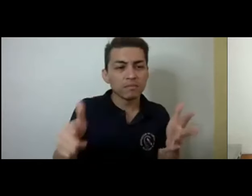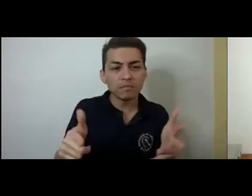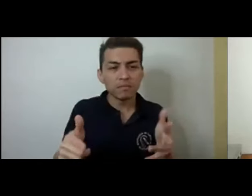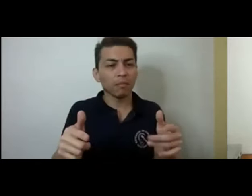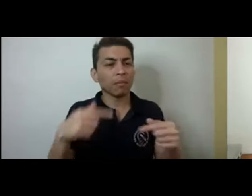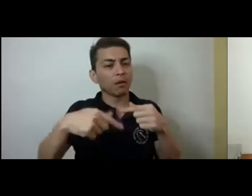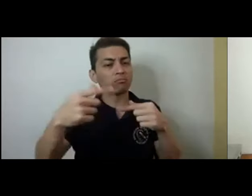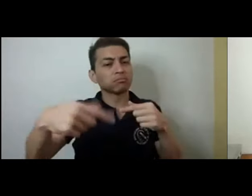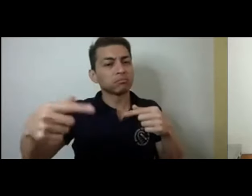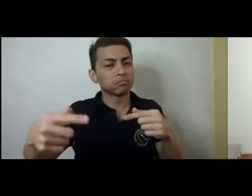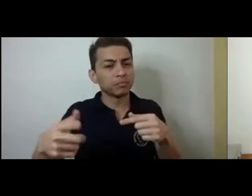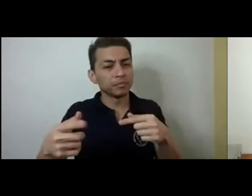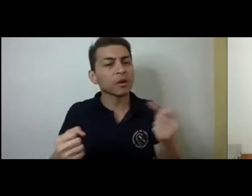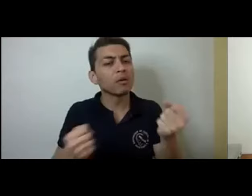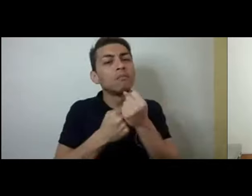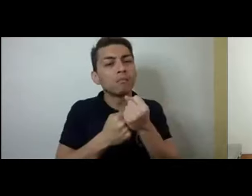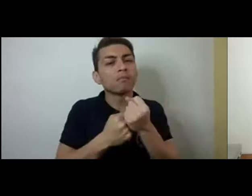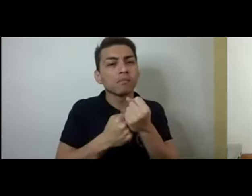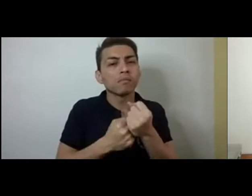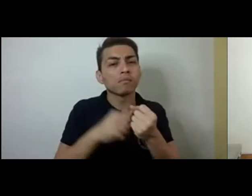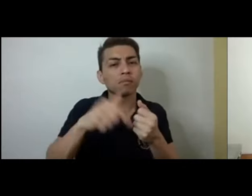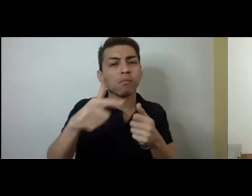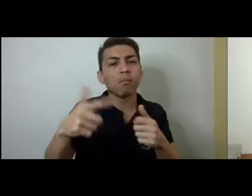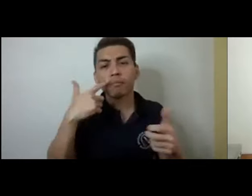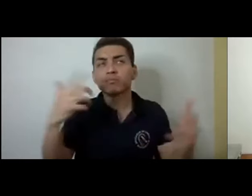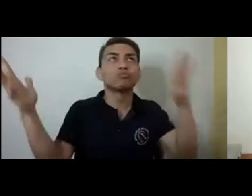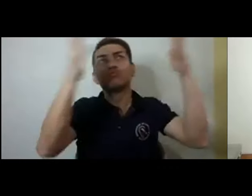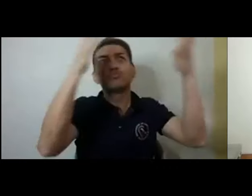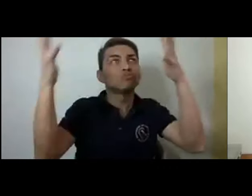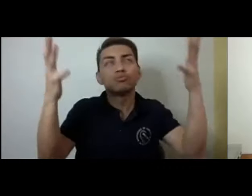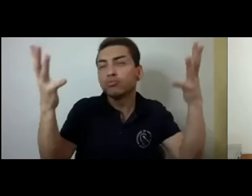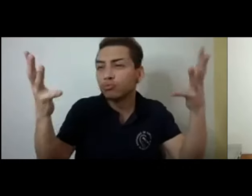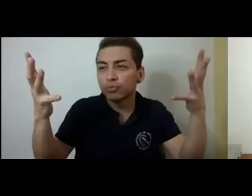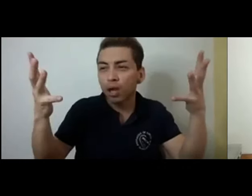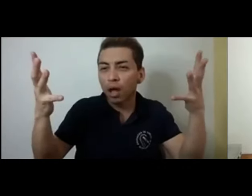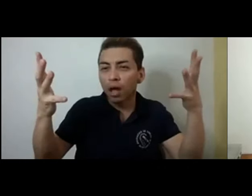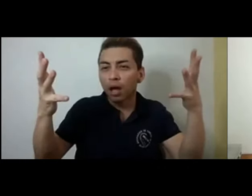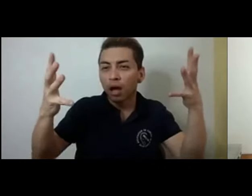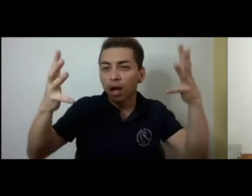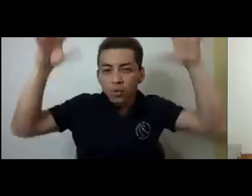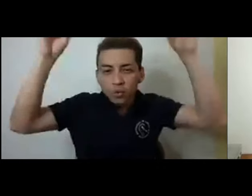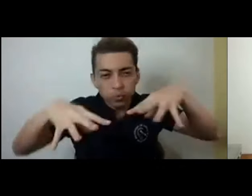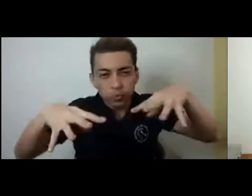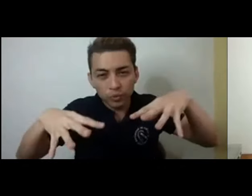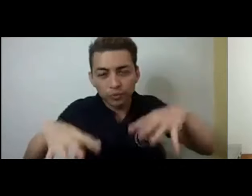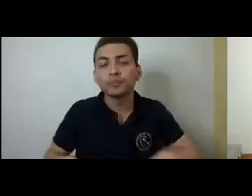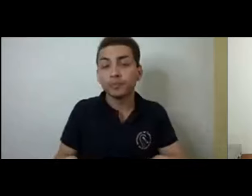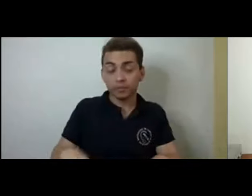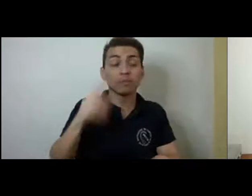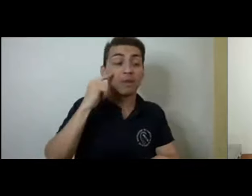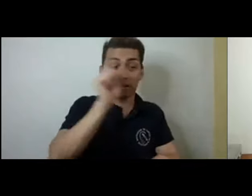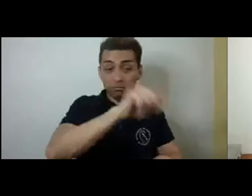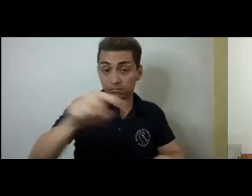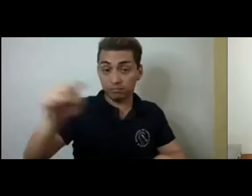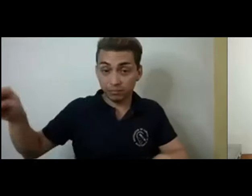and intensity of extreme weather events. These changes in the region's climatic conditions